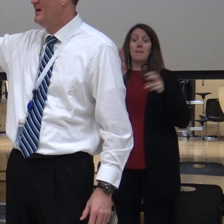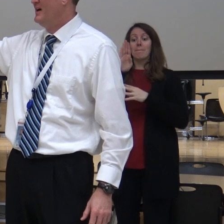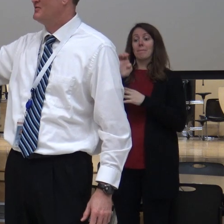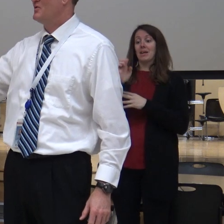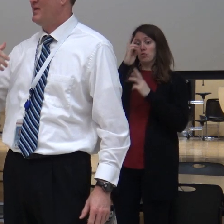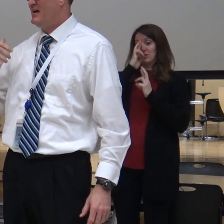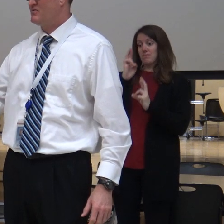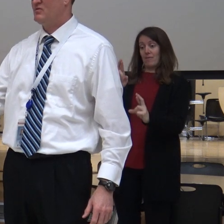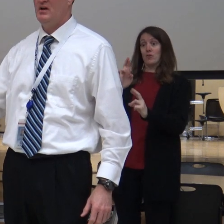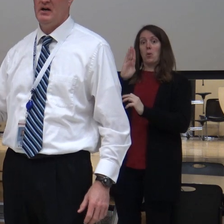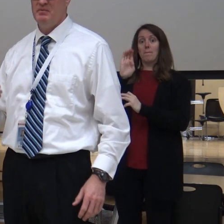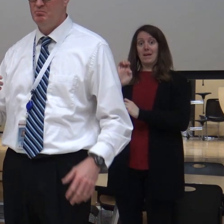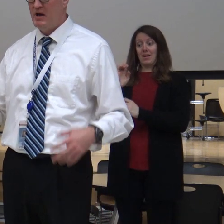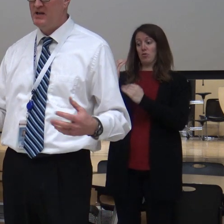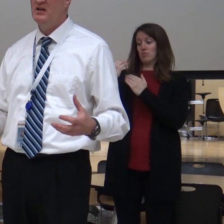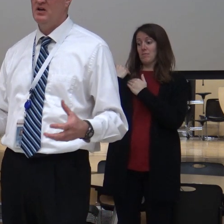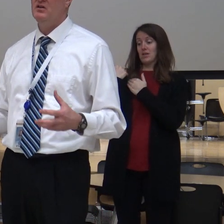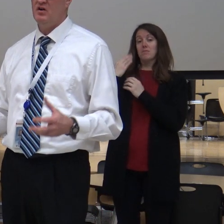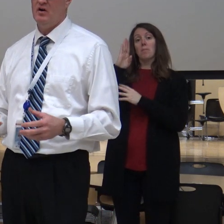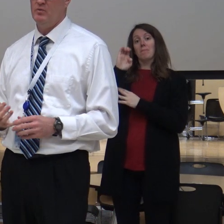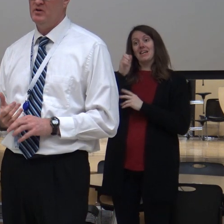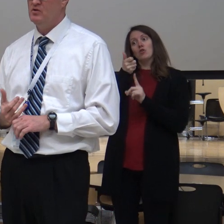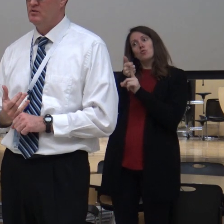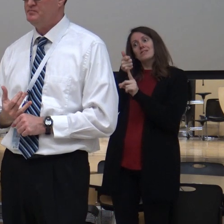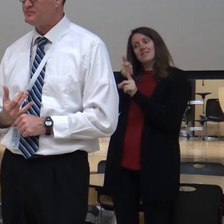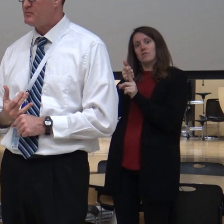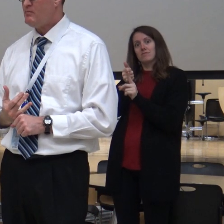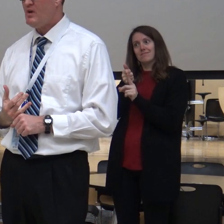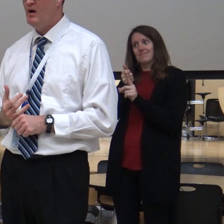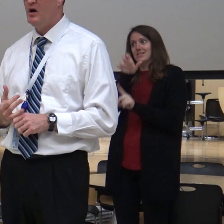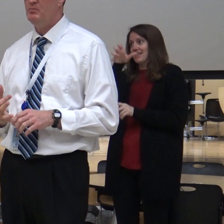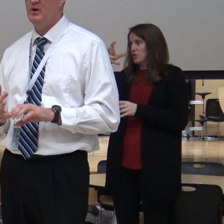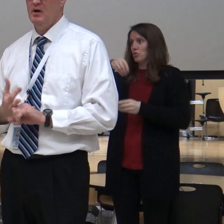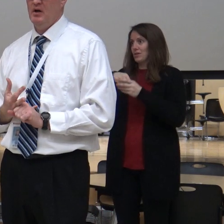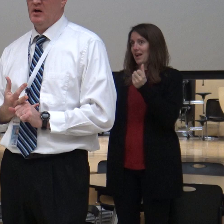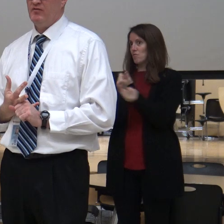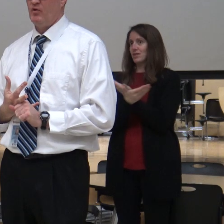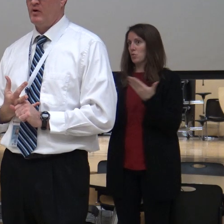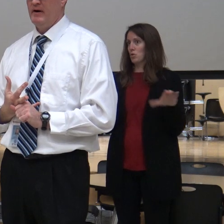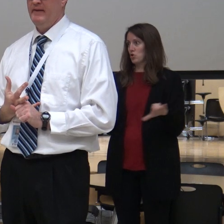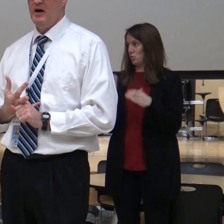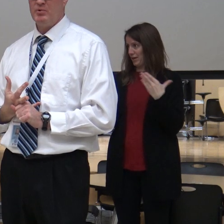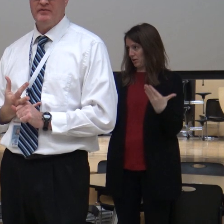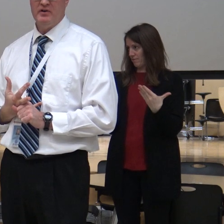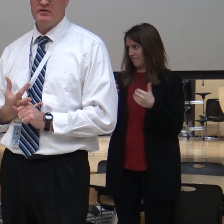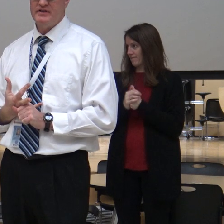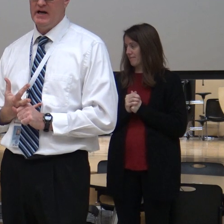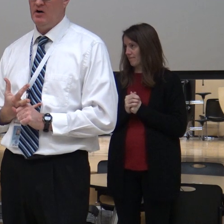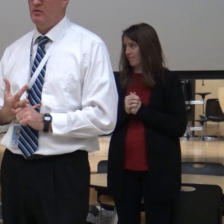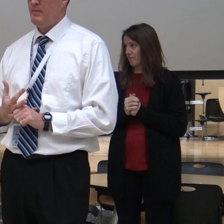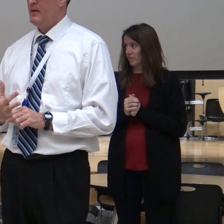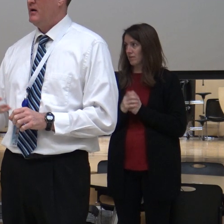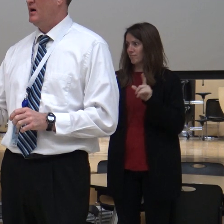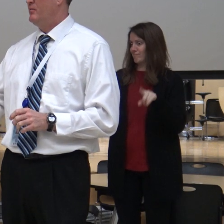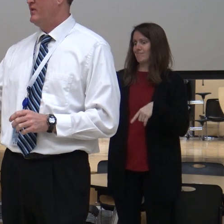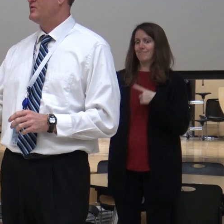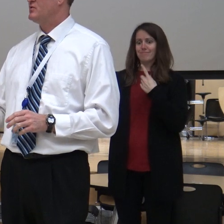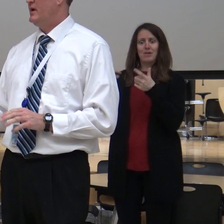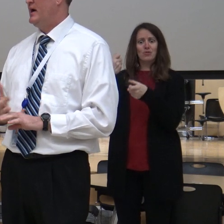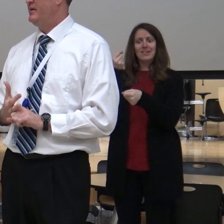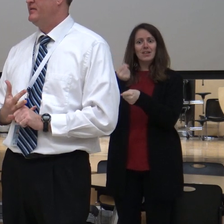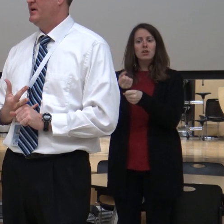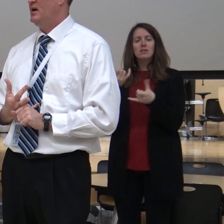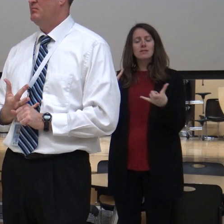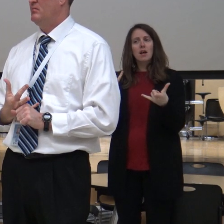yourself. And so that's embedded into all we do. For a number of years now, we've